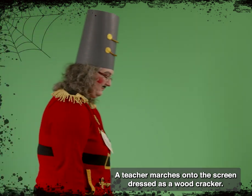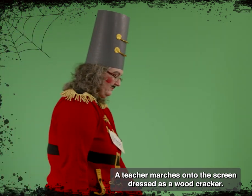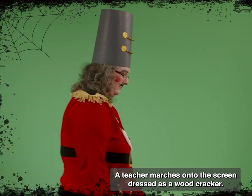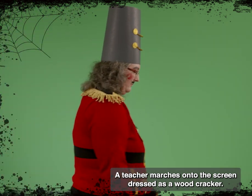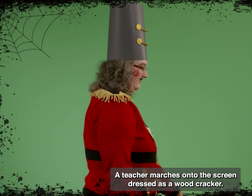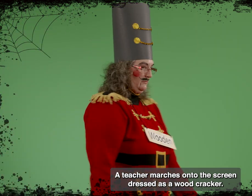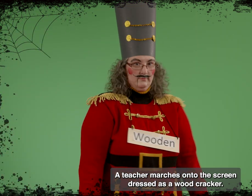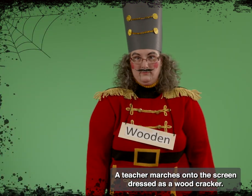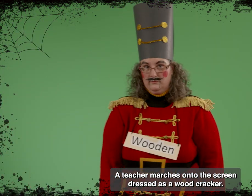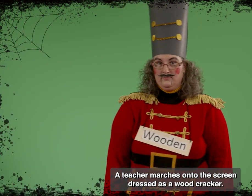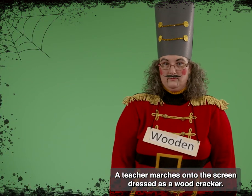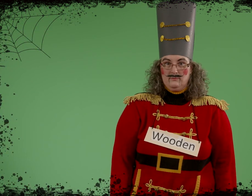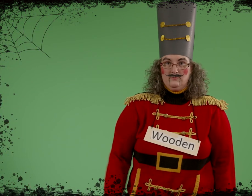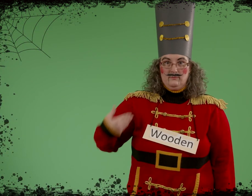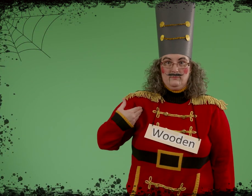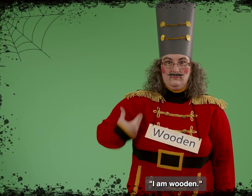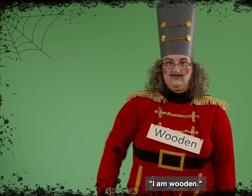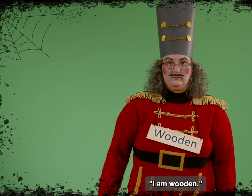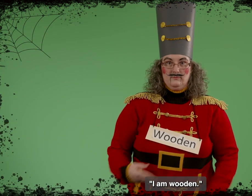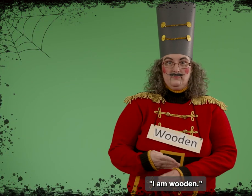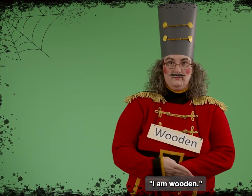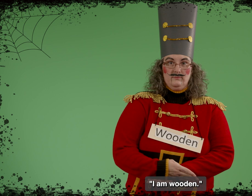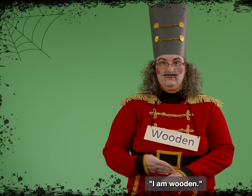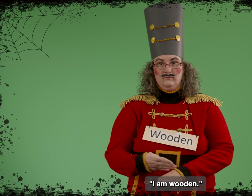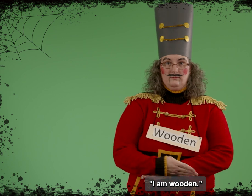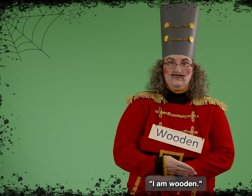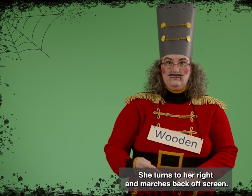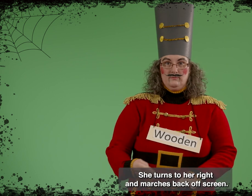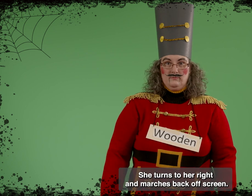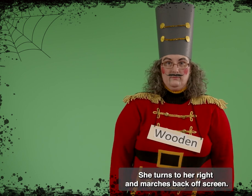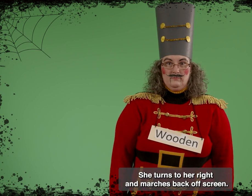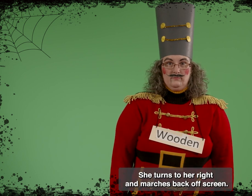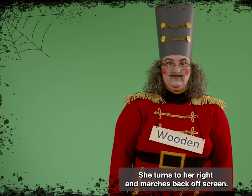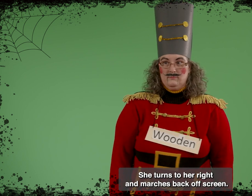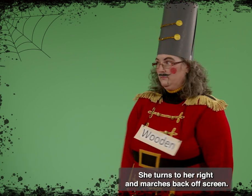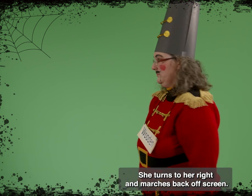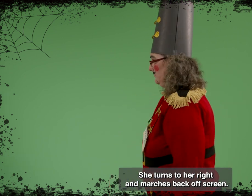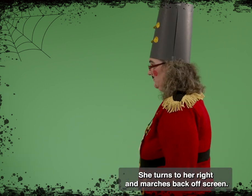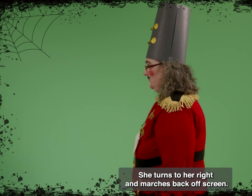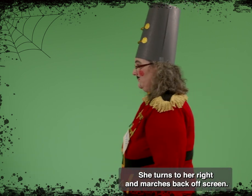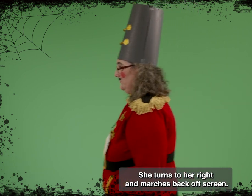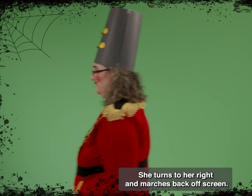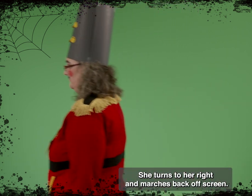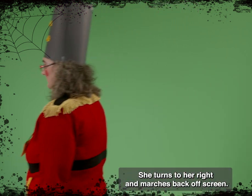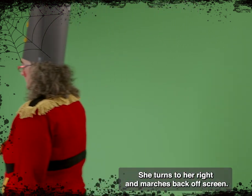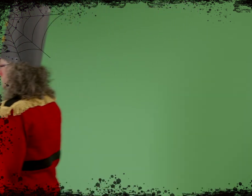screen dressed as a woodcracker. I am wooden. She turns to her right and marches back off screen.